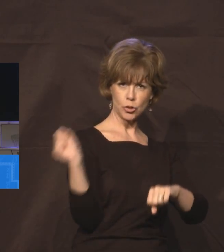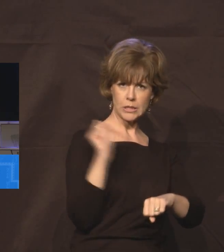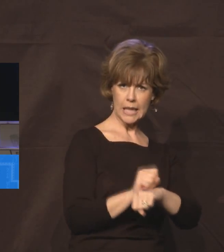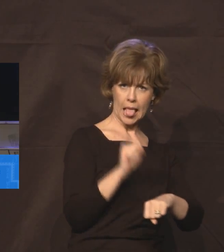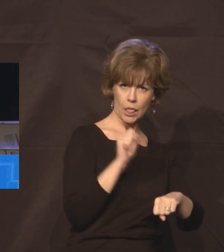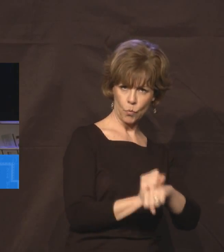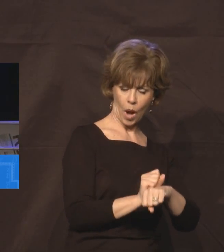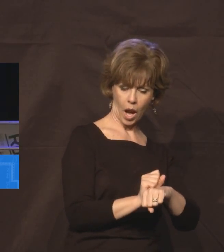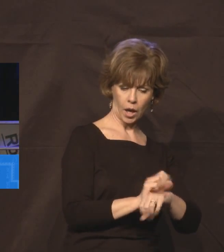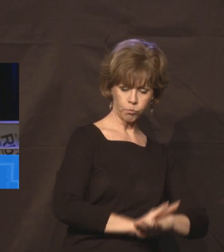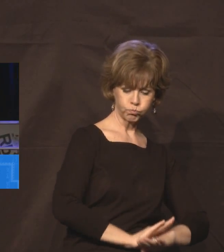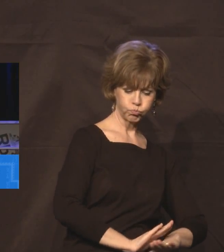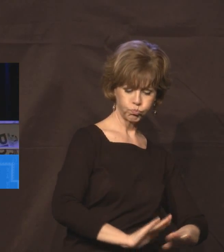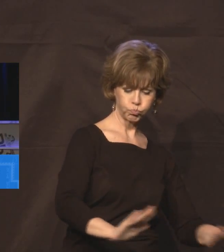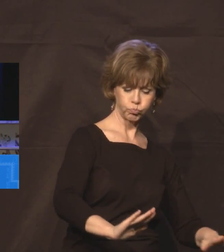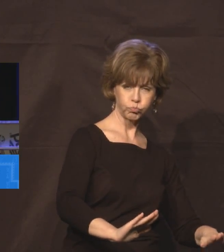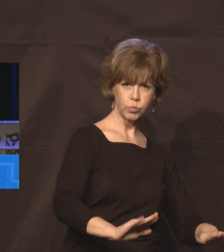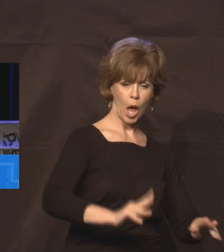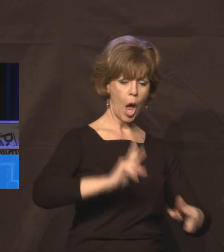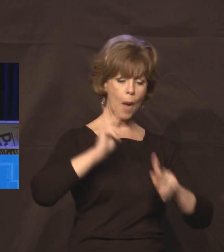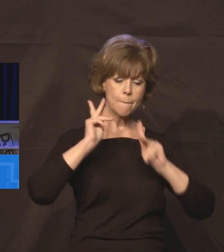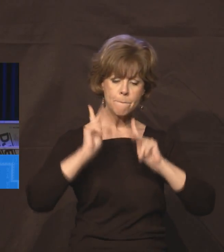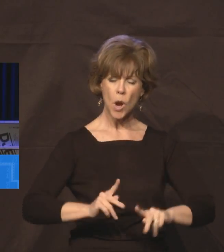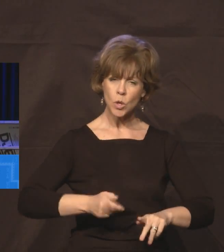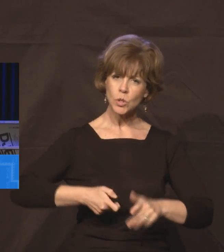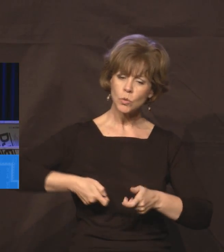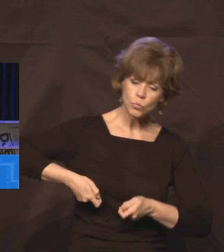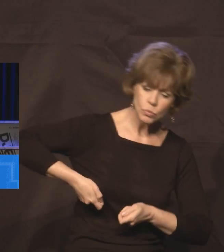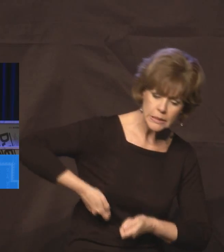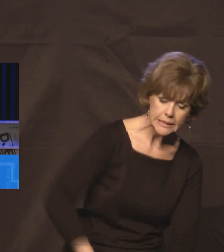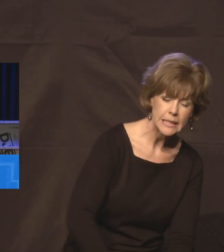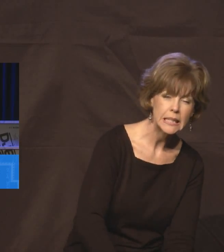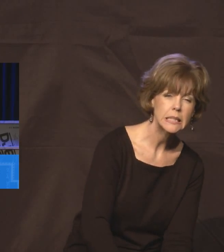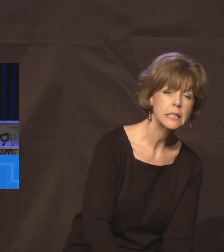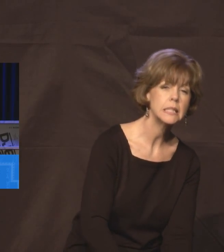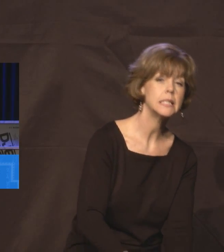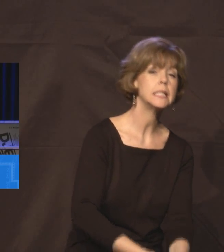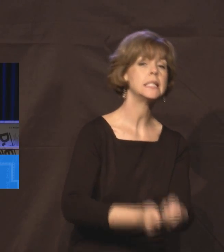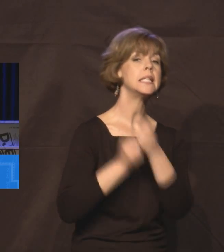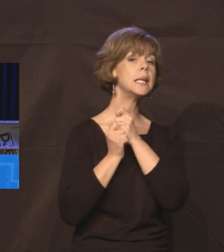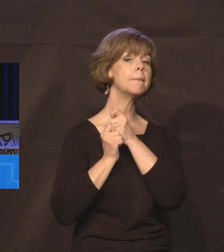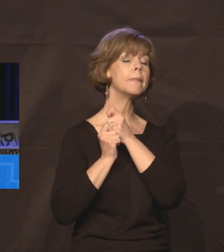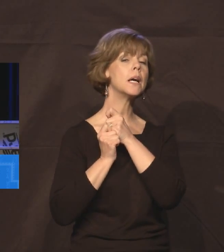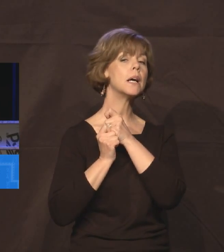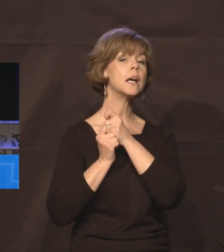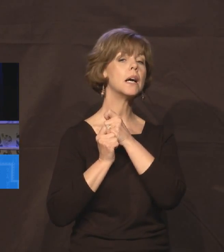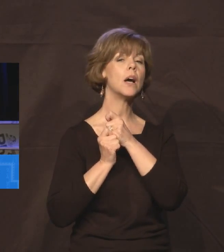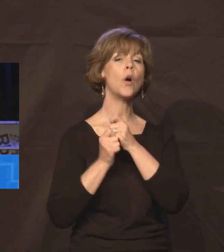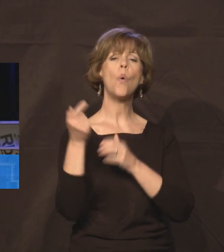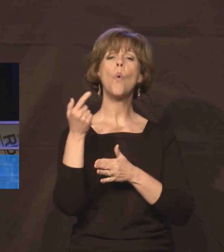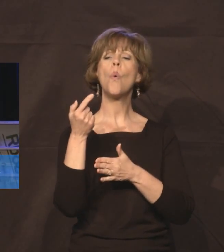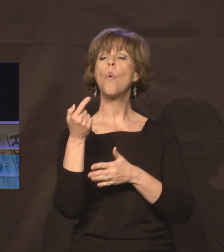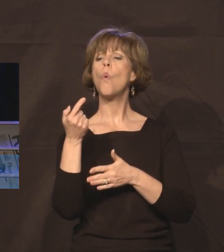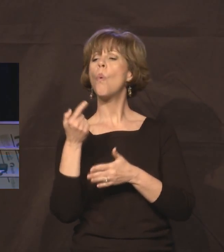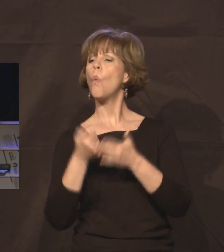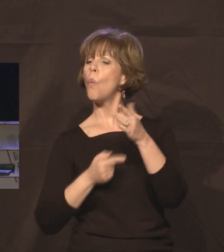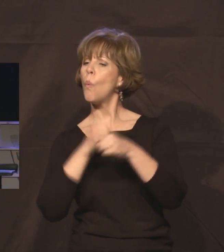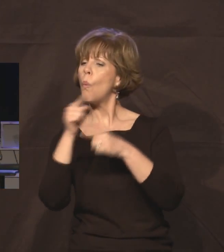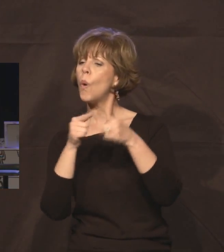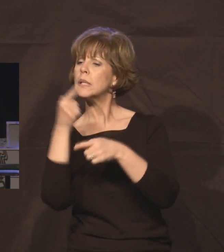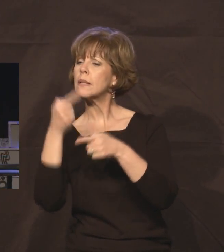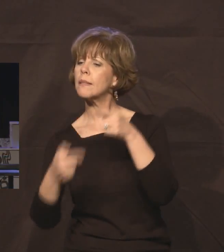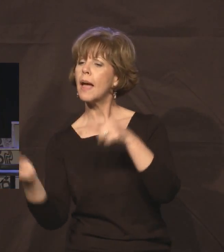see. See, it's like a person who digs deep. When was the last time that you used a shovel and dug a hole?